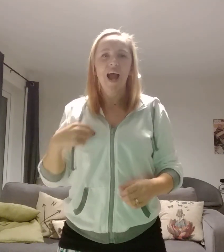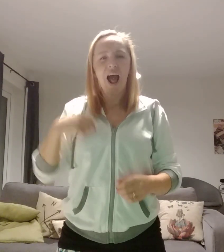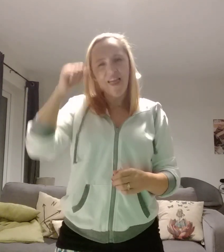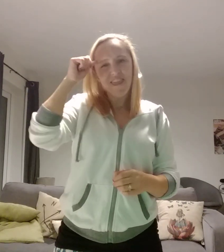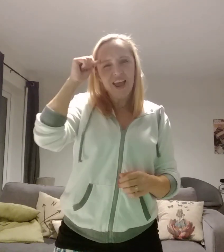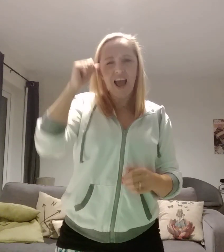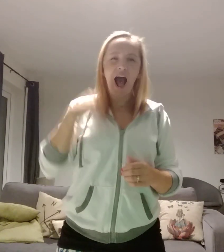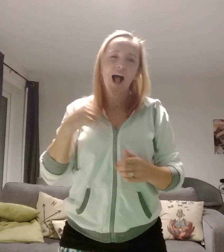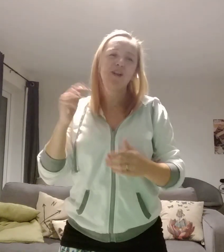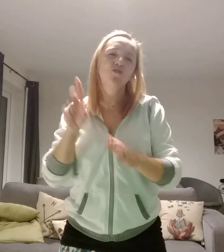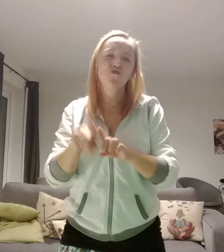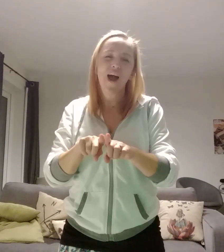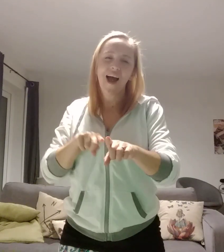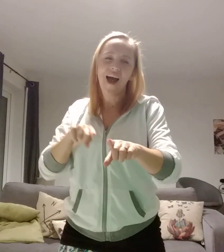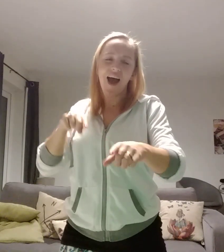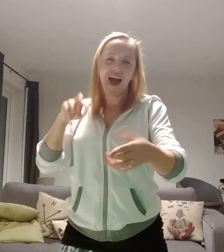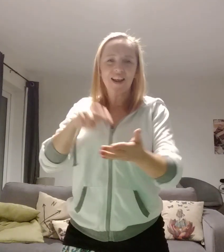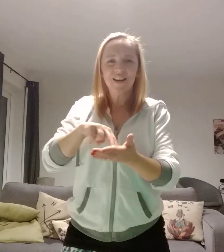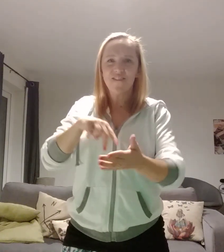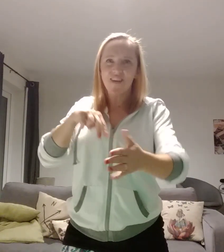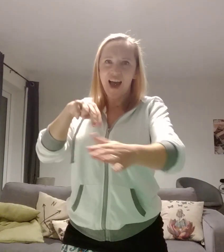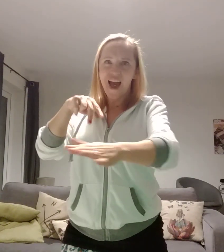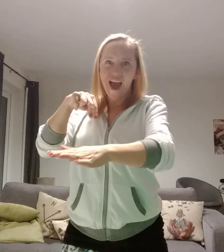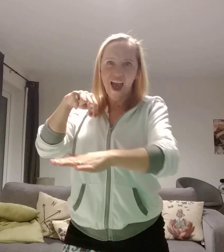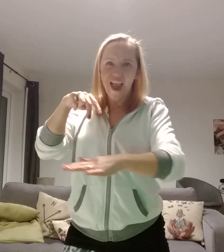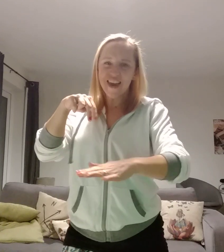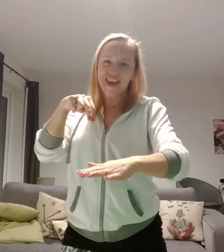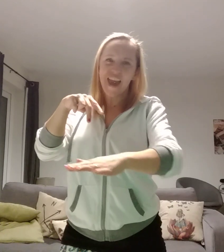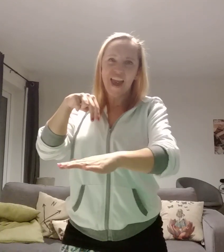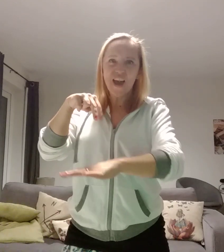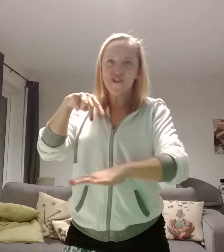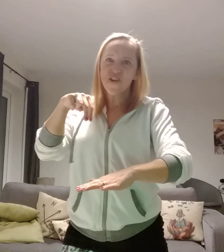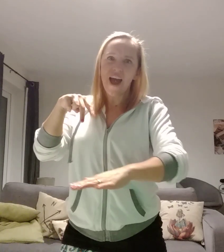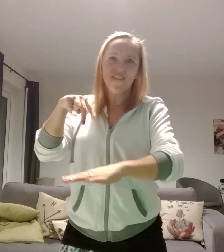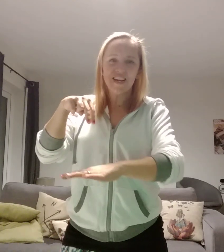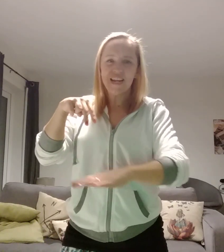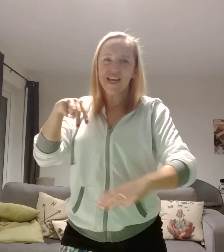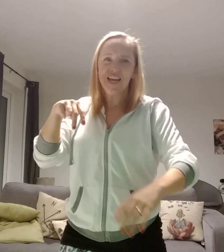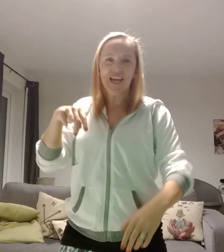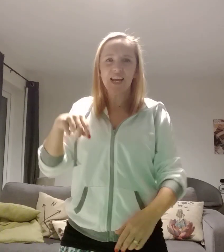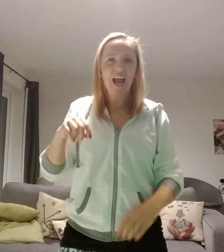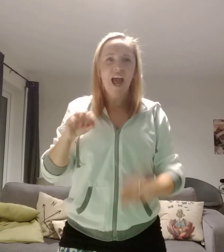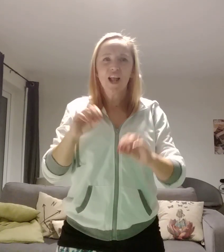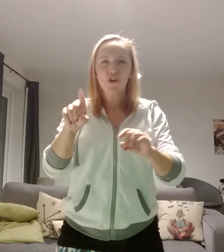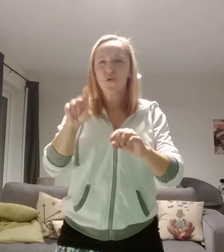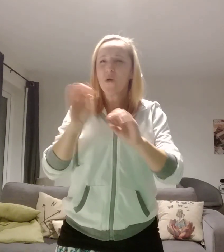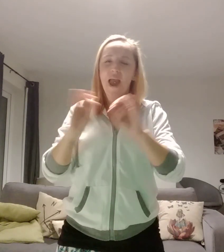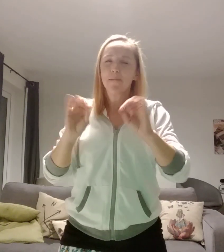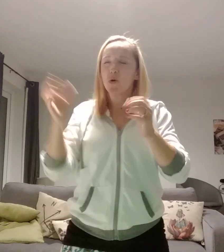gravity. I think I'll try defying gravity, and you can't pull me